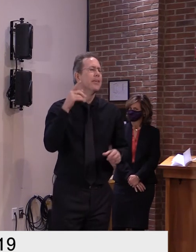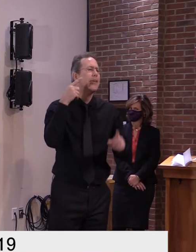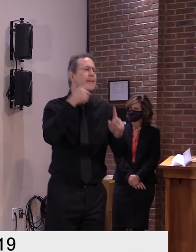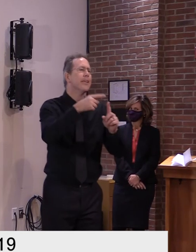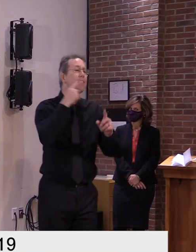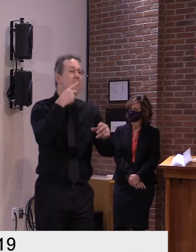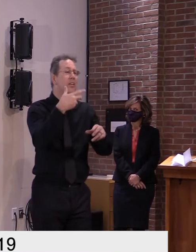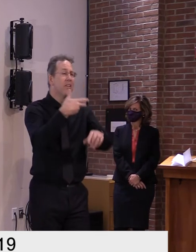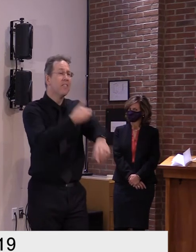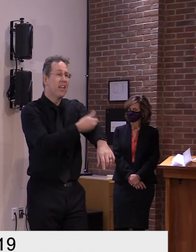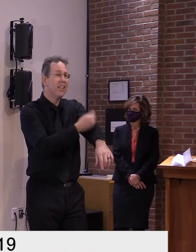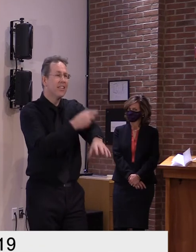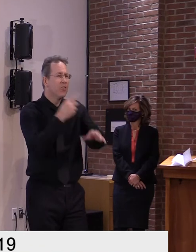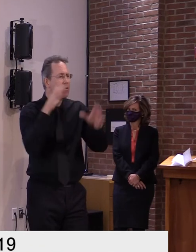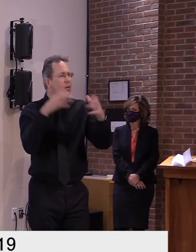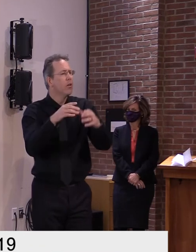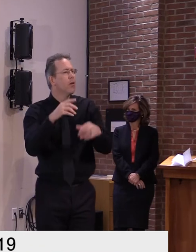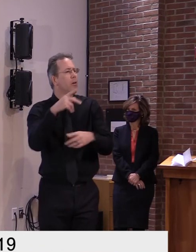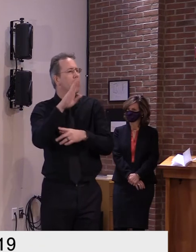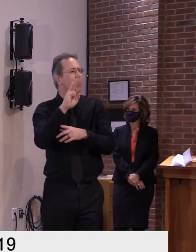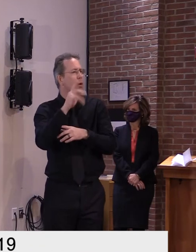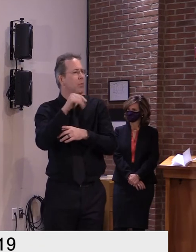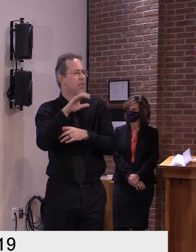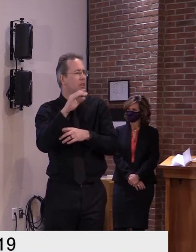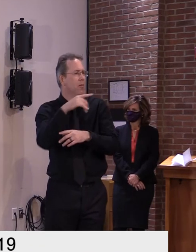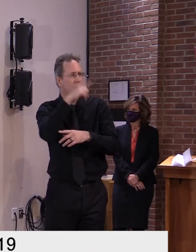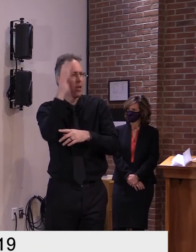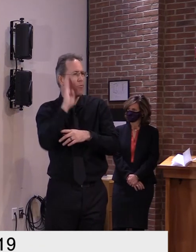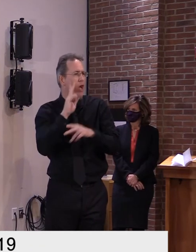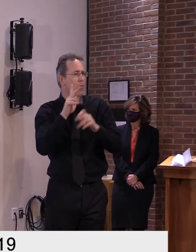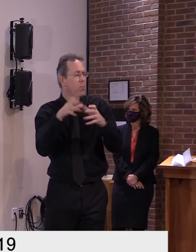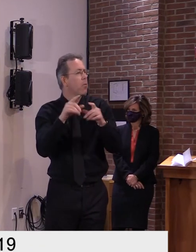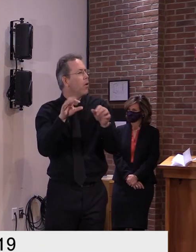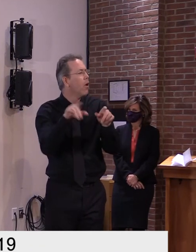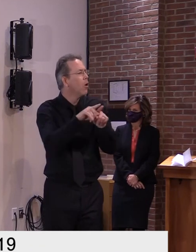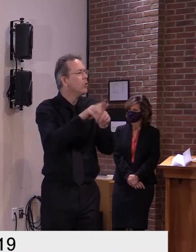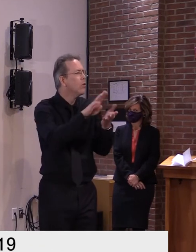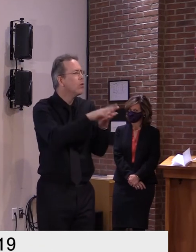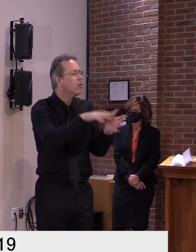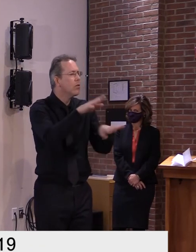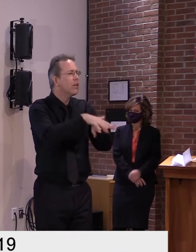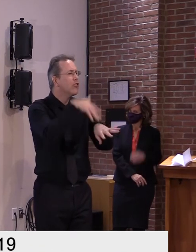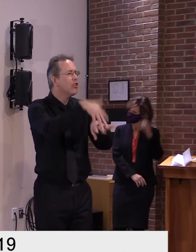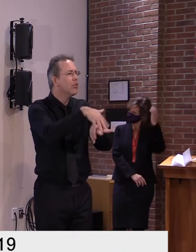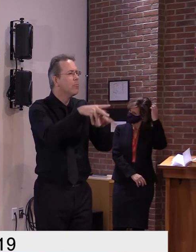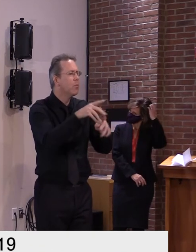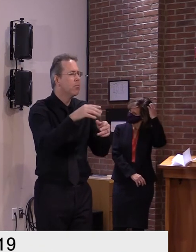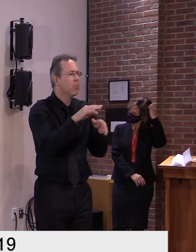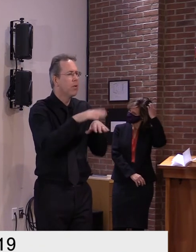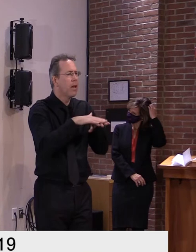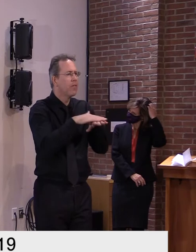need 25% Abenaki DNA, 10% Abenaki DNA?